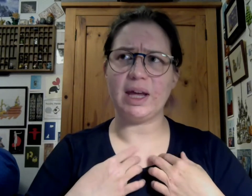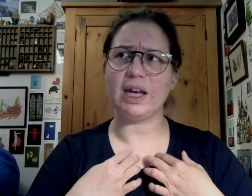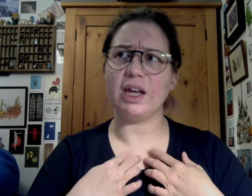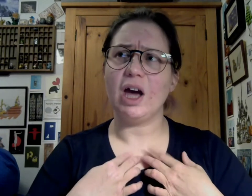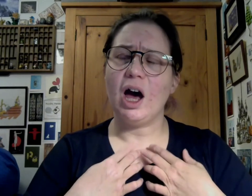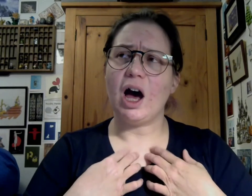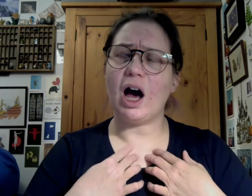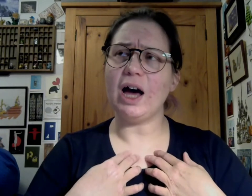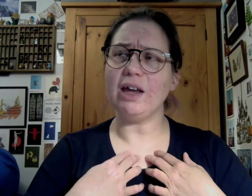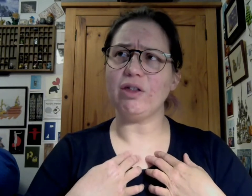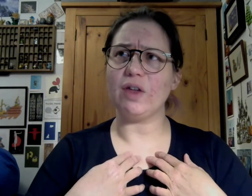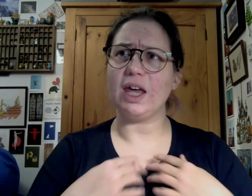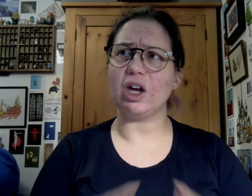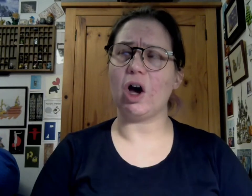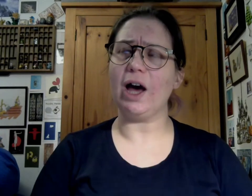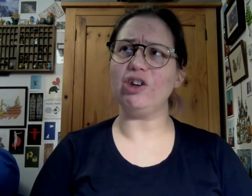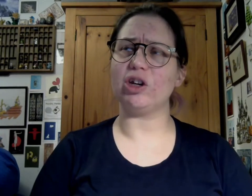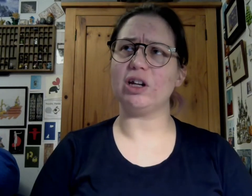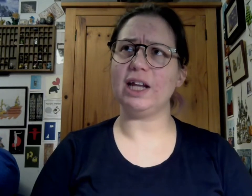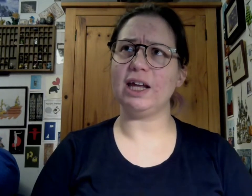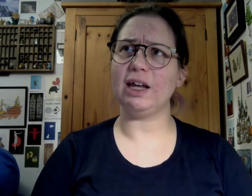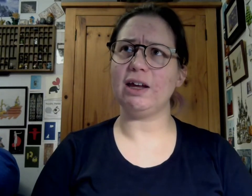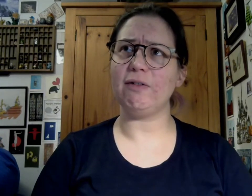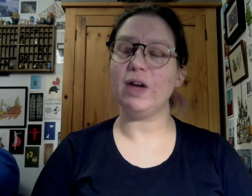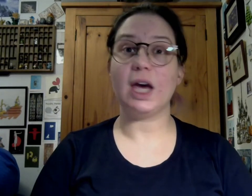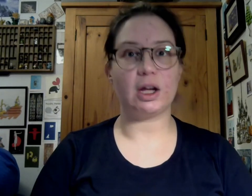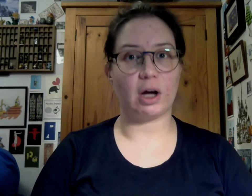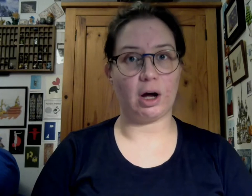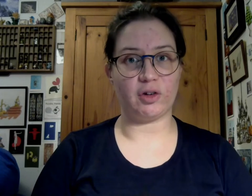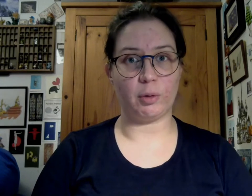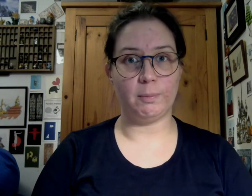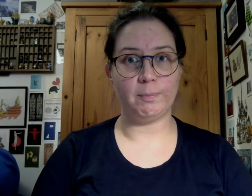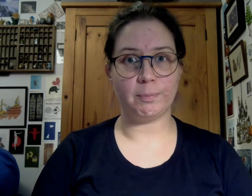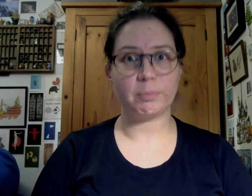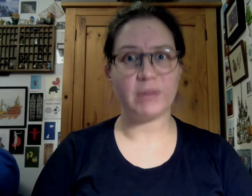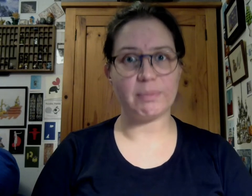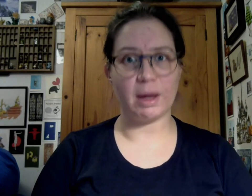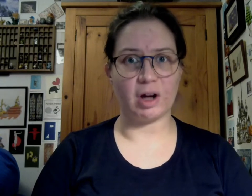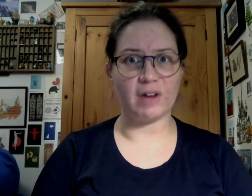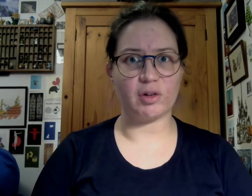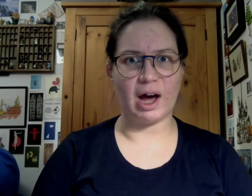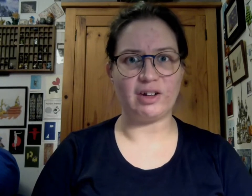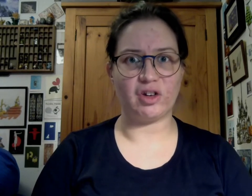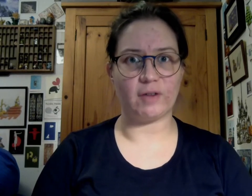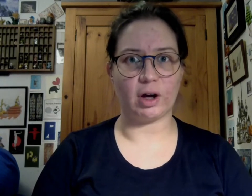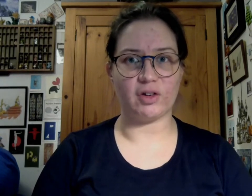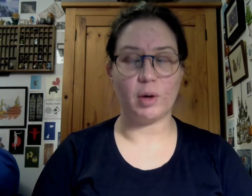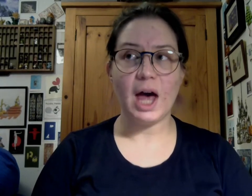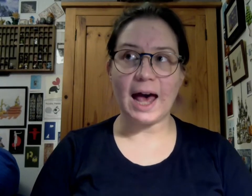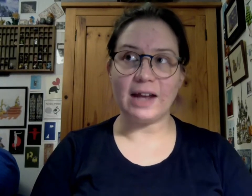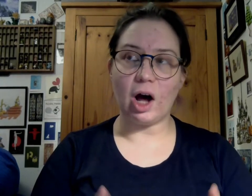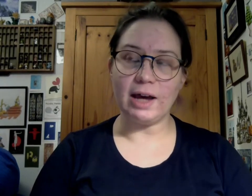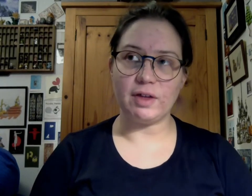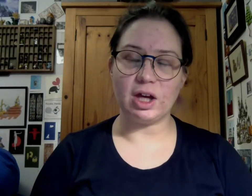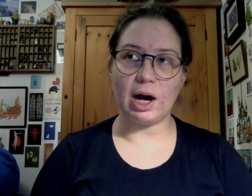me. I think I should live in a castle. Yep, a castle. I deserve a castle. And I think I